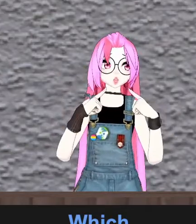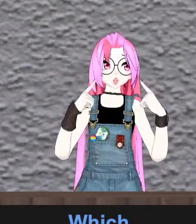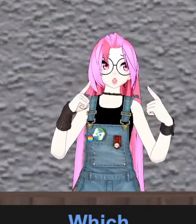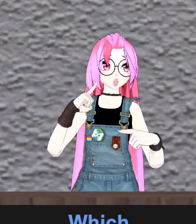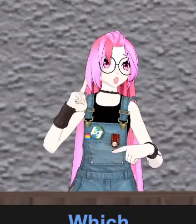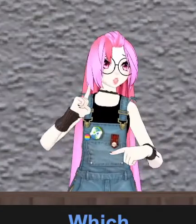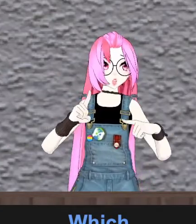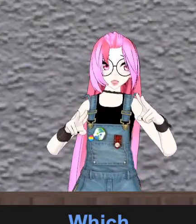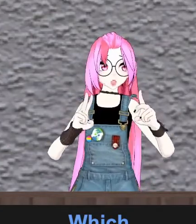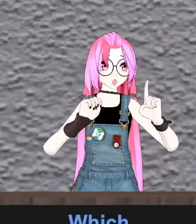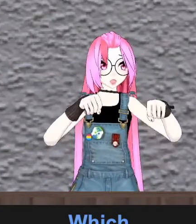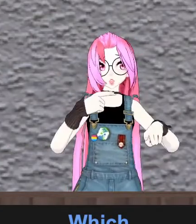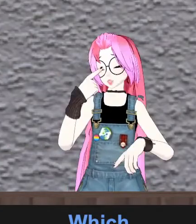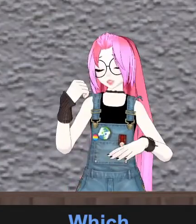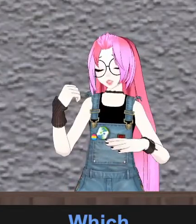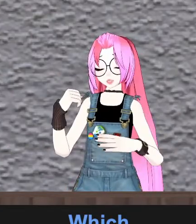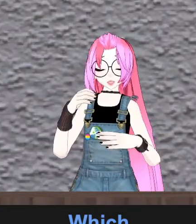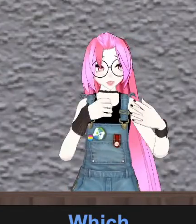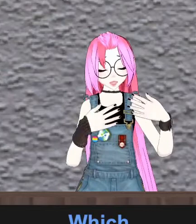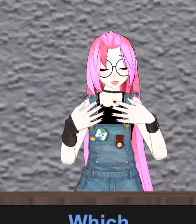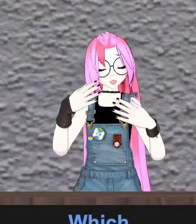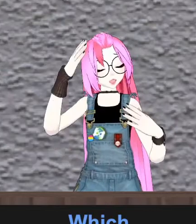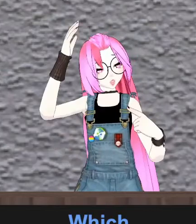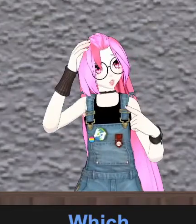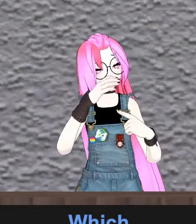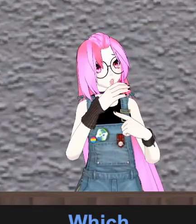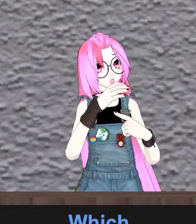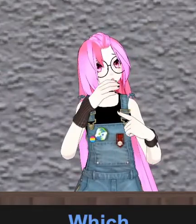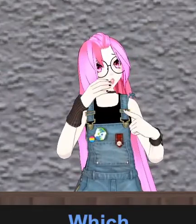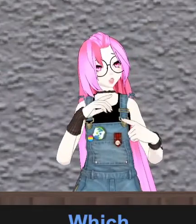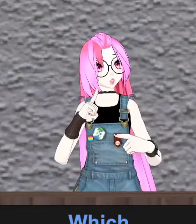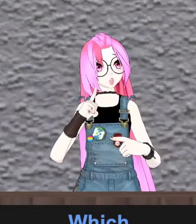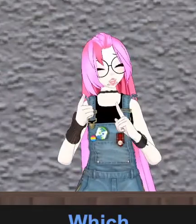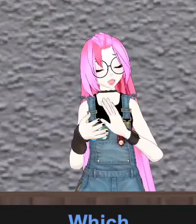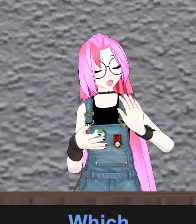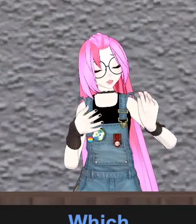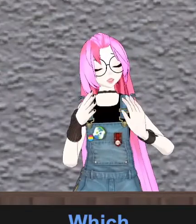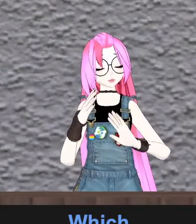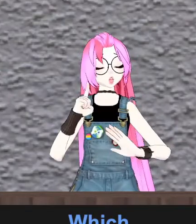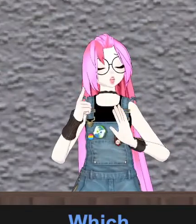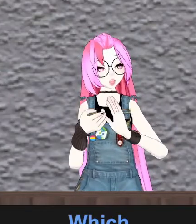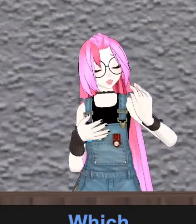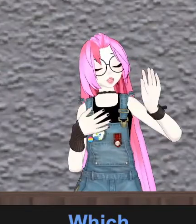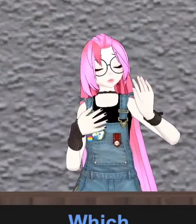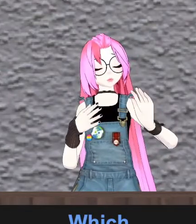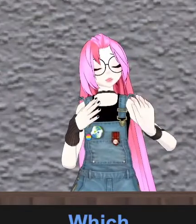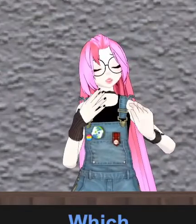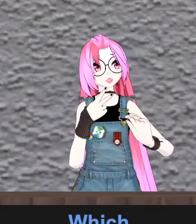many famous deaf people go there because it's America's best deaf hard of hearing